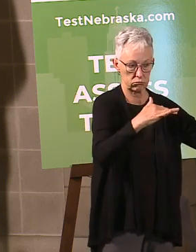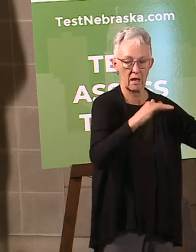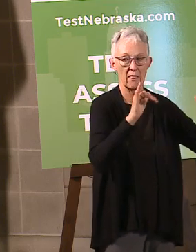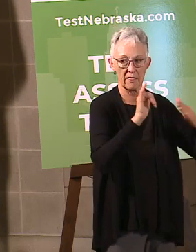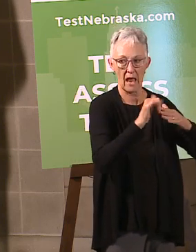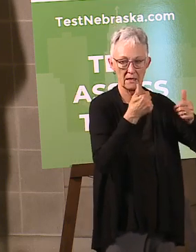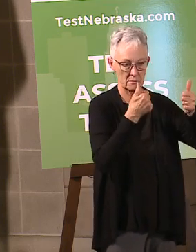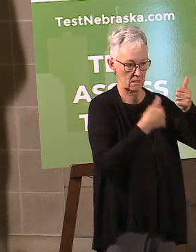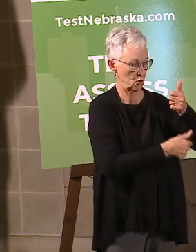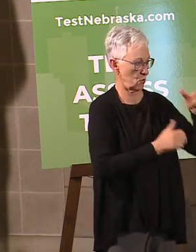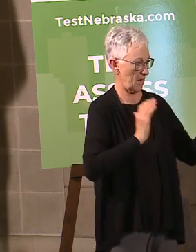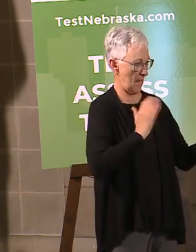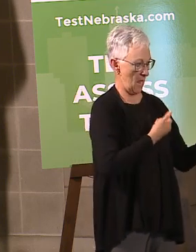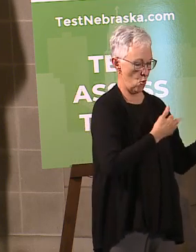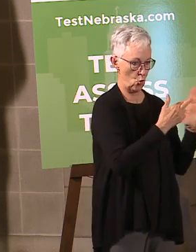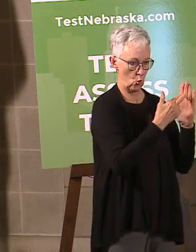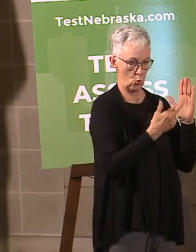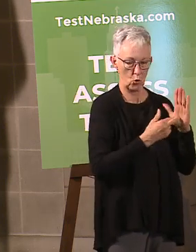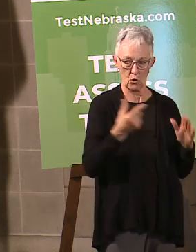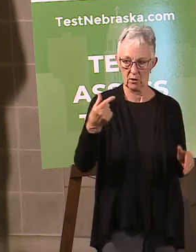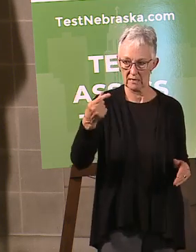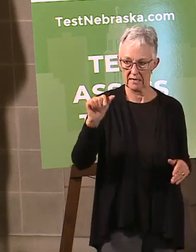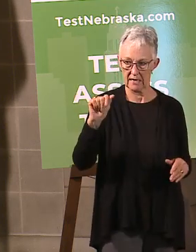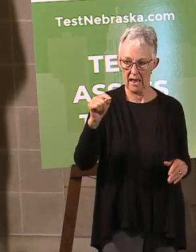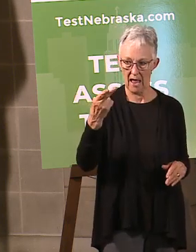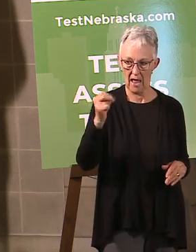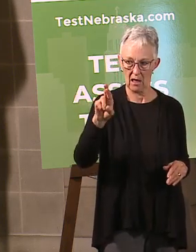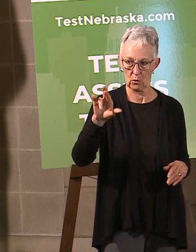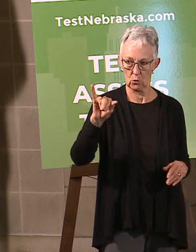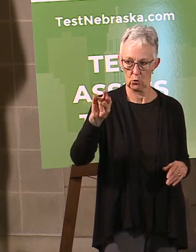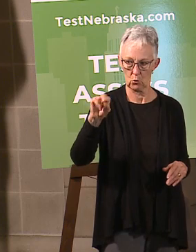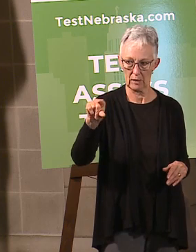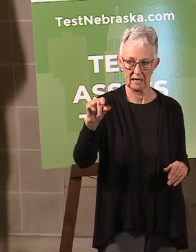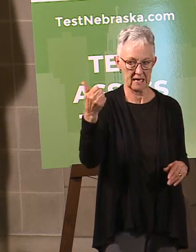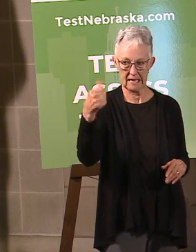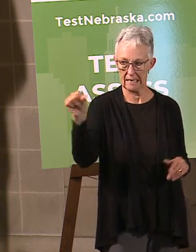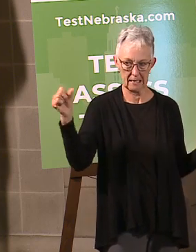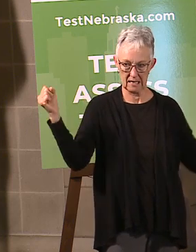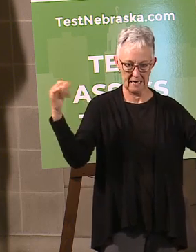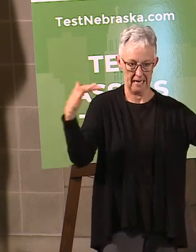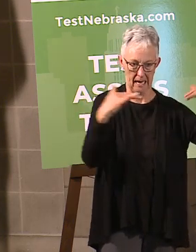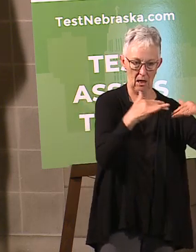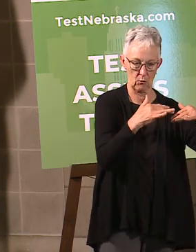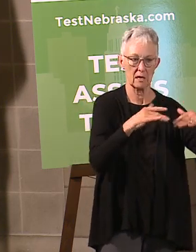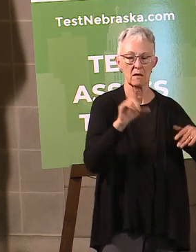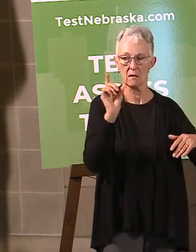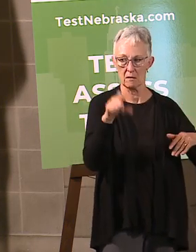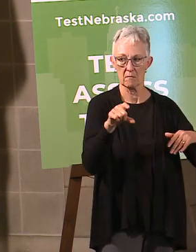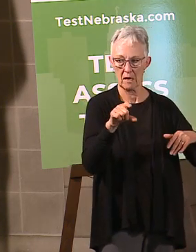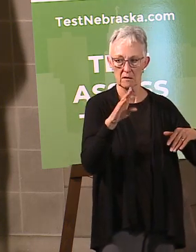the gatherings, so the 25% occupancy, rated occupancy, and also for the,